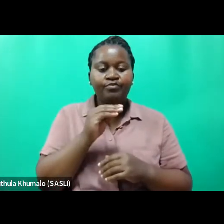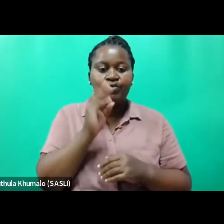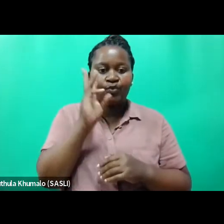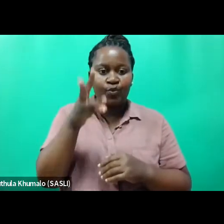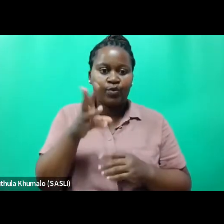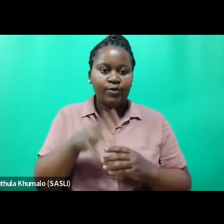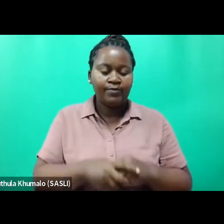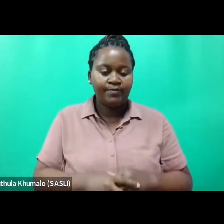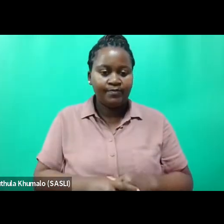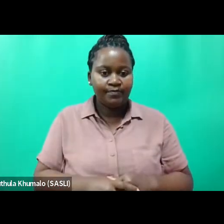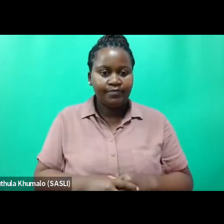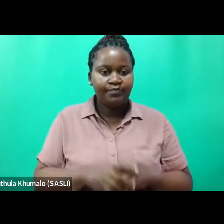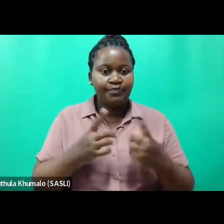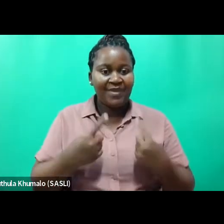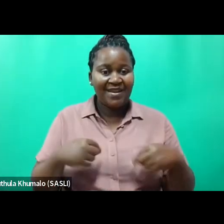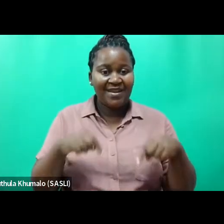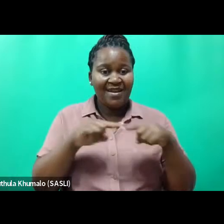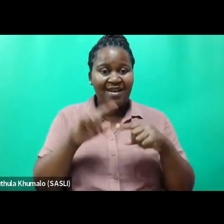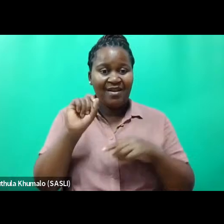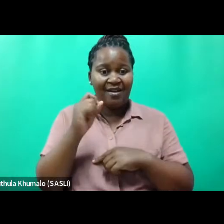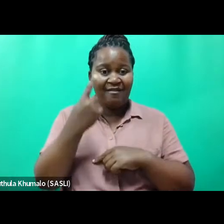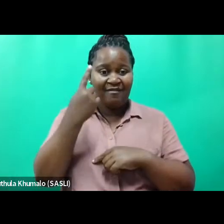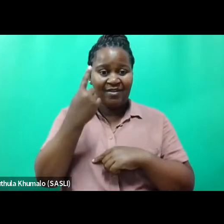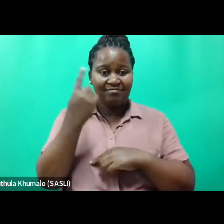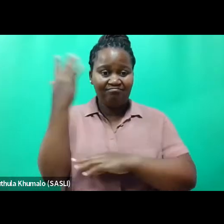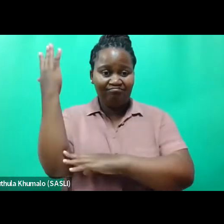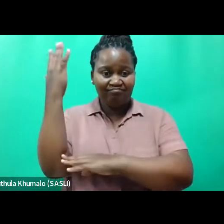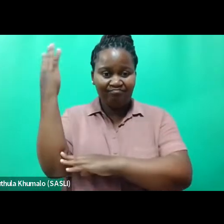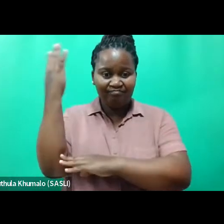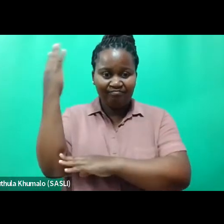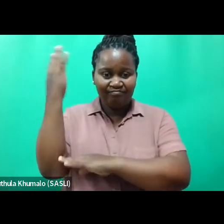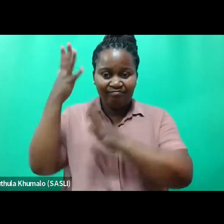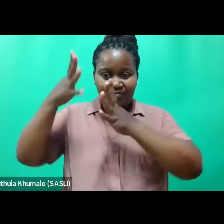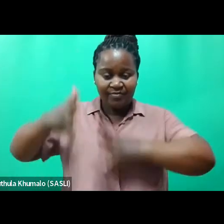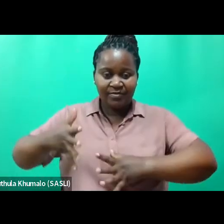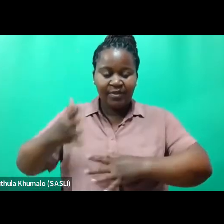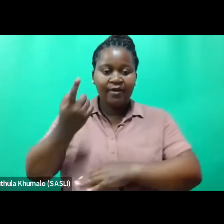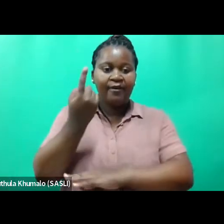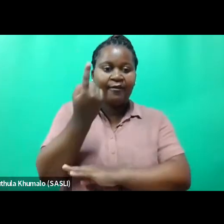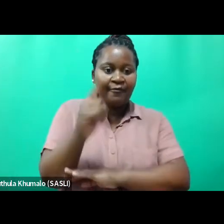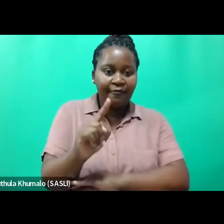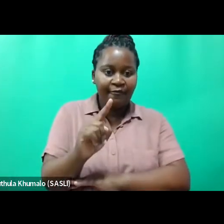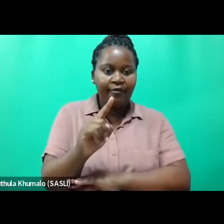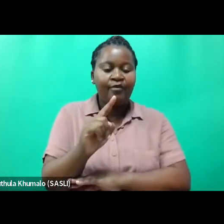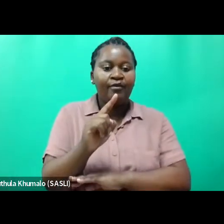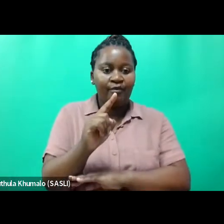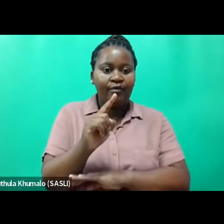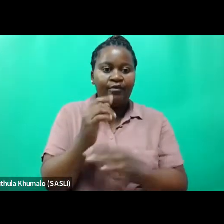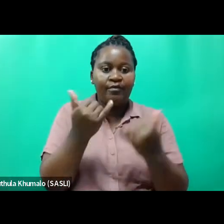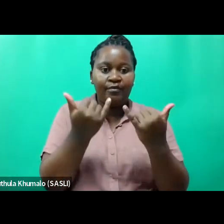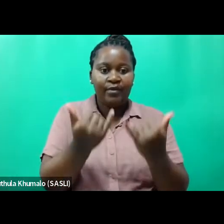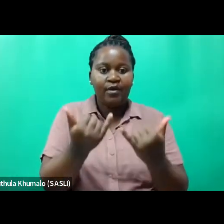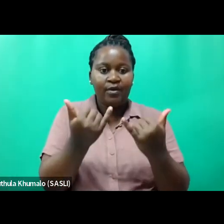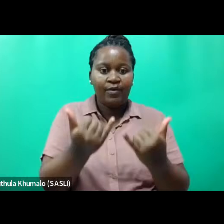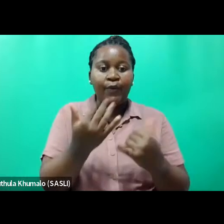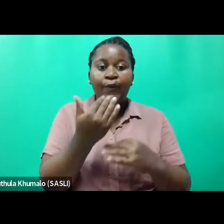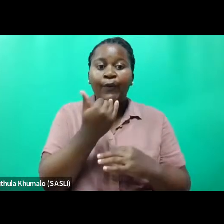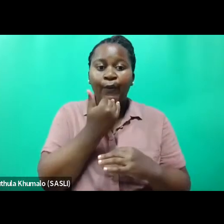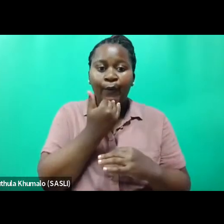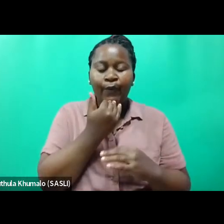So our first presenter for this segment is